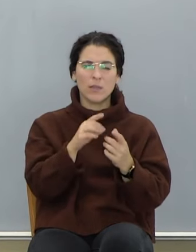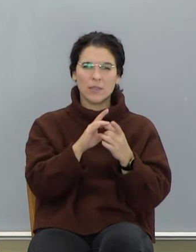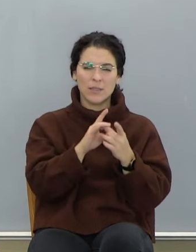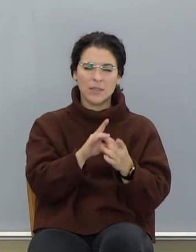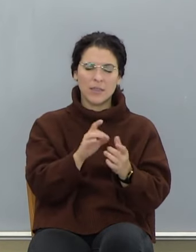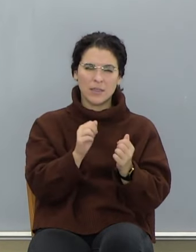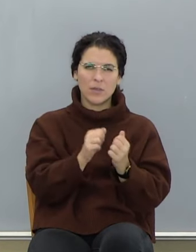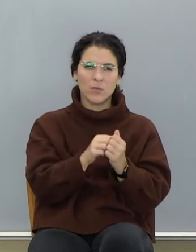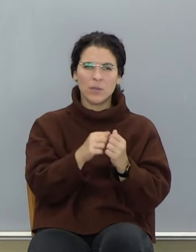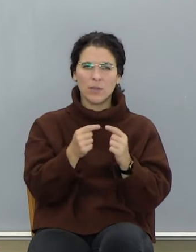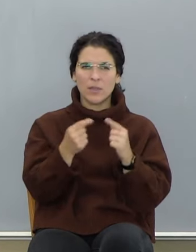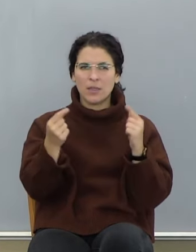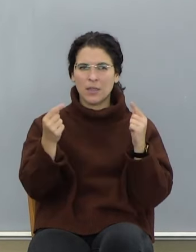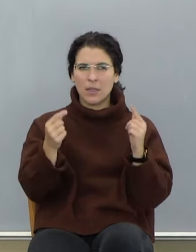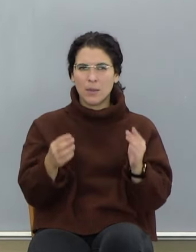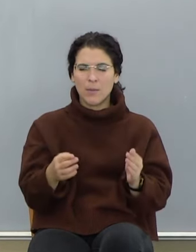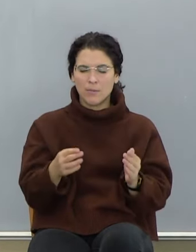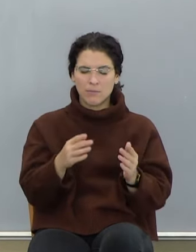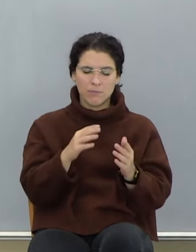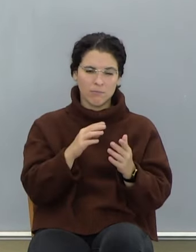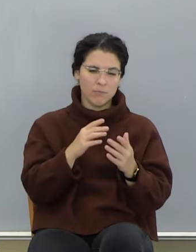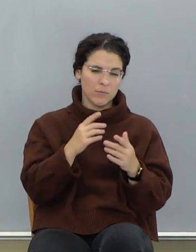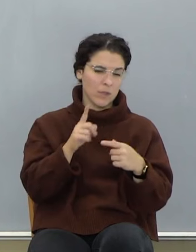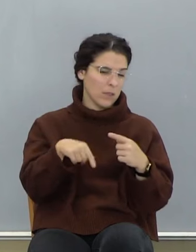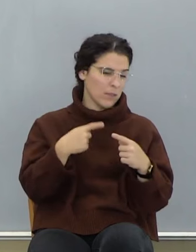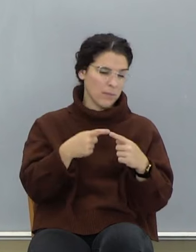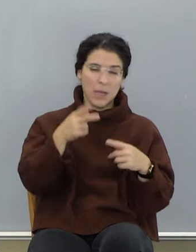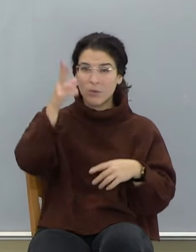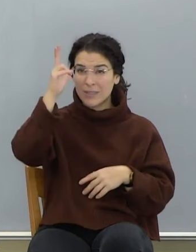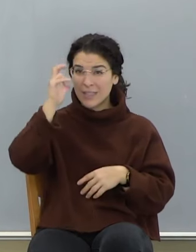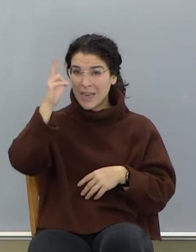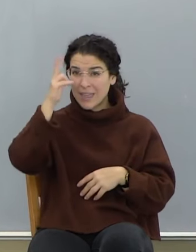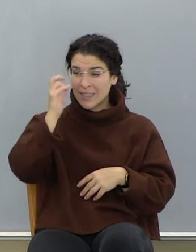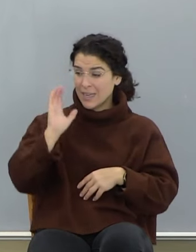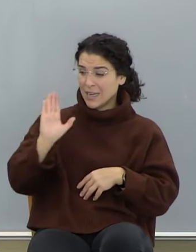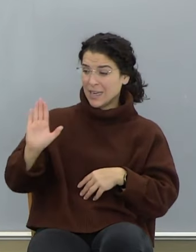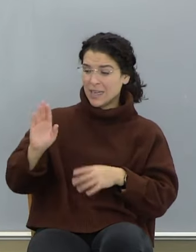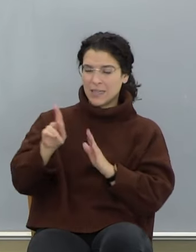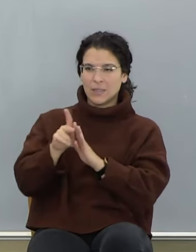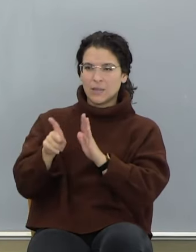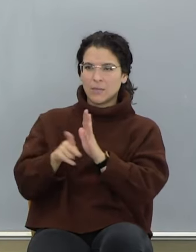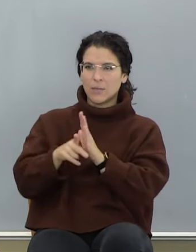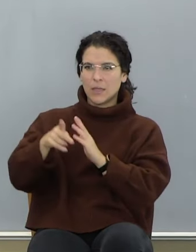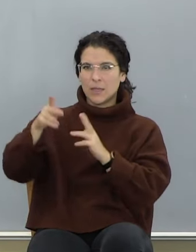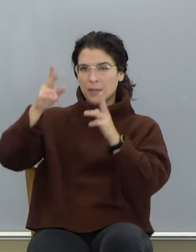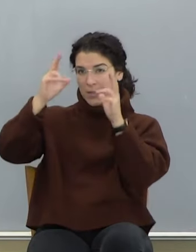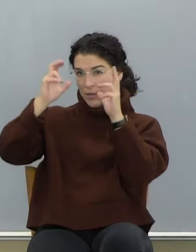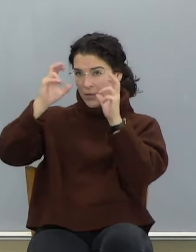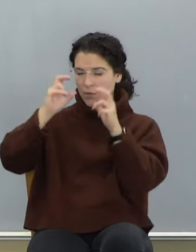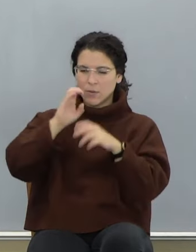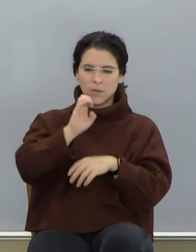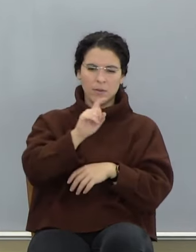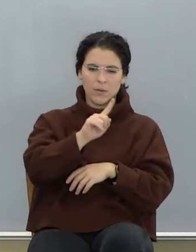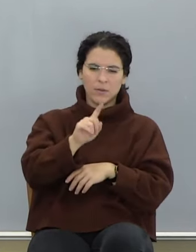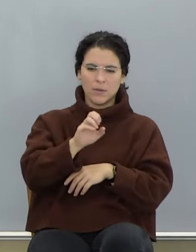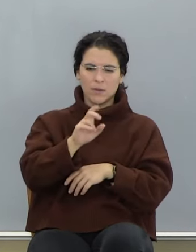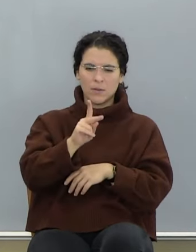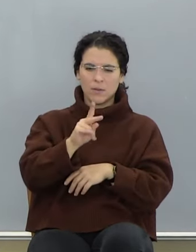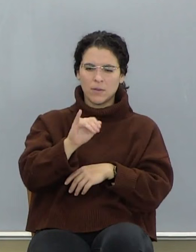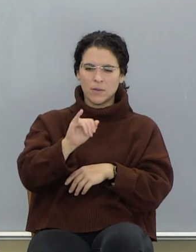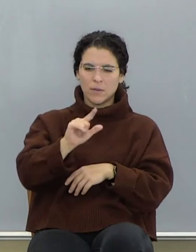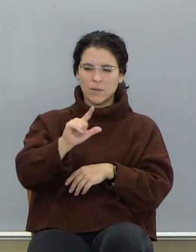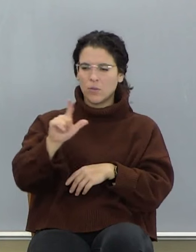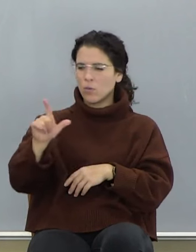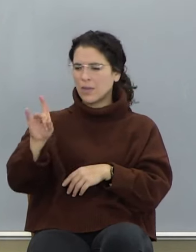concerns the adversary, when it concerns Satan and his policy of evil. Case in point, Ezekiel chapter 28. Don't turn there. When the